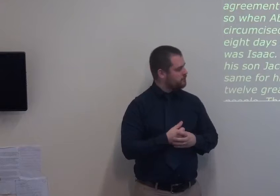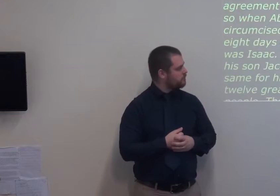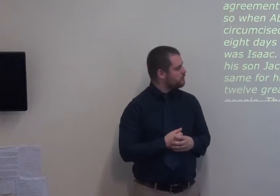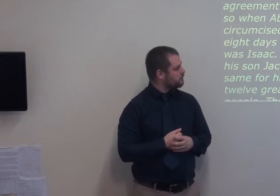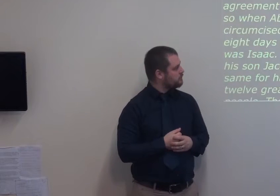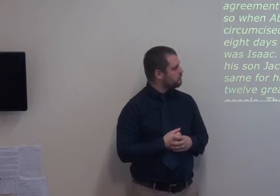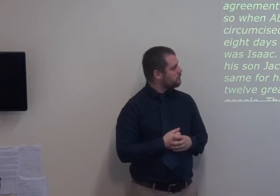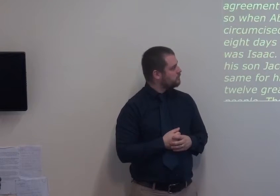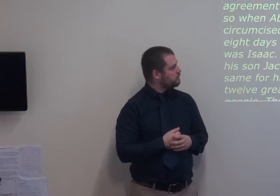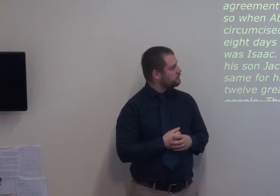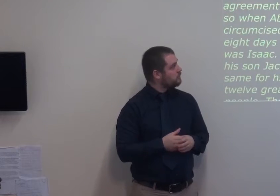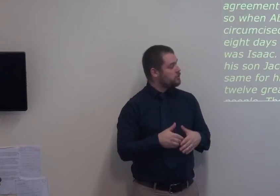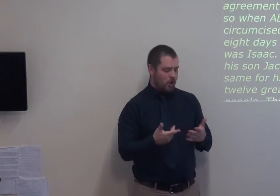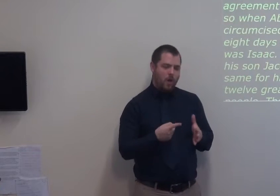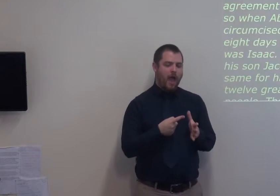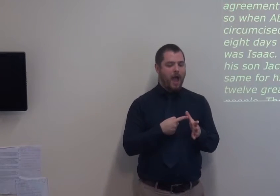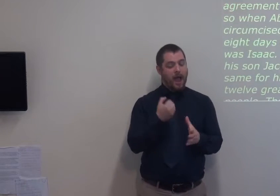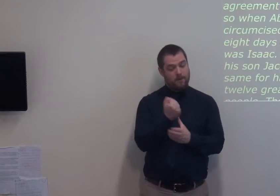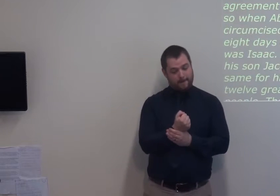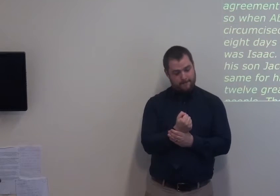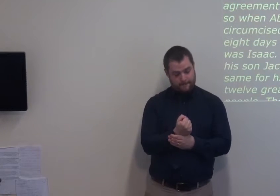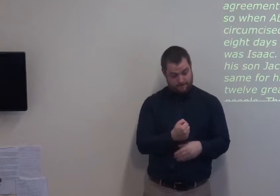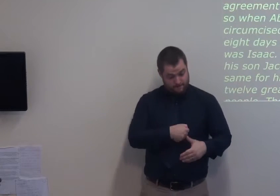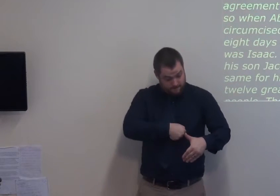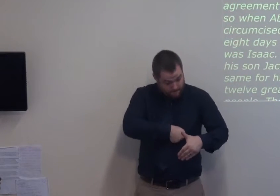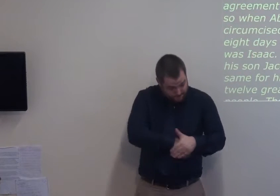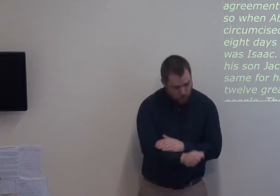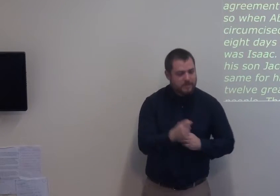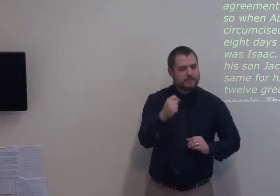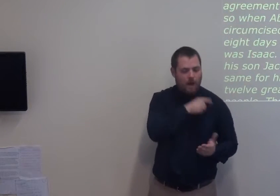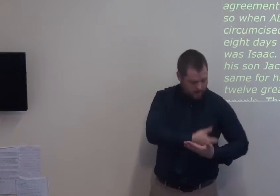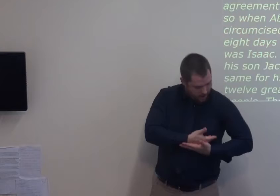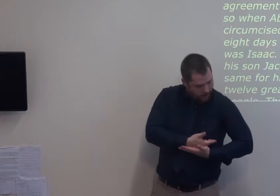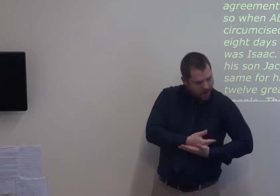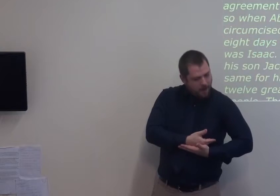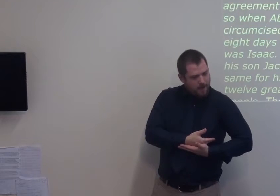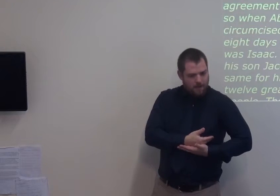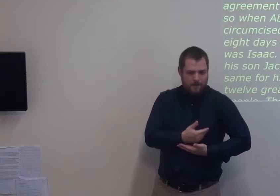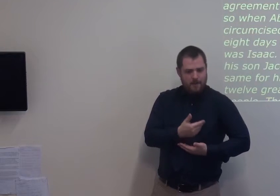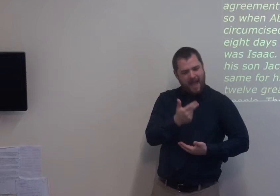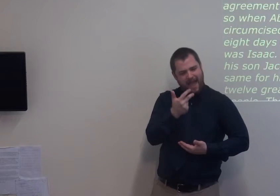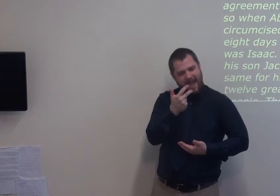And so, when Abraham had a son, he circumcised him when he was 8 days old.